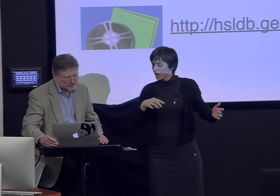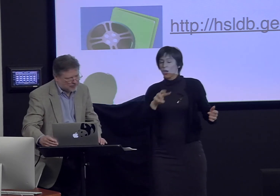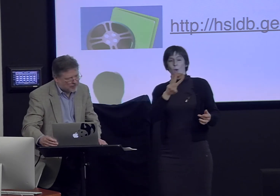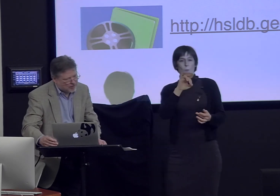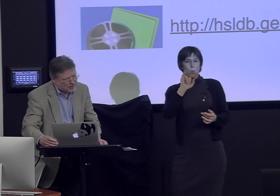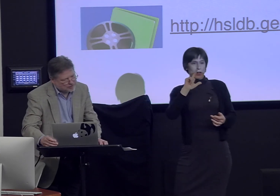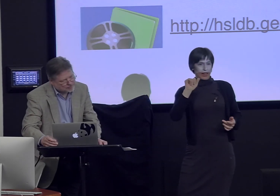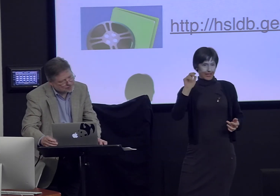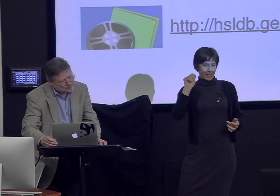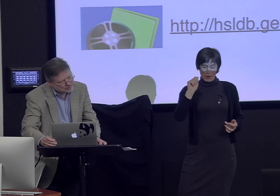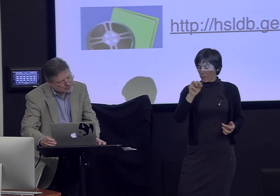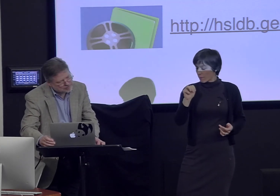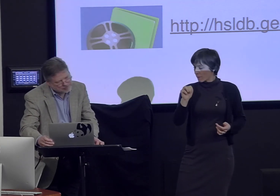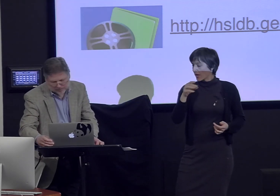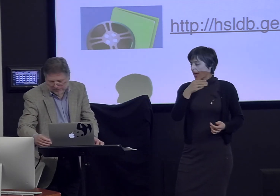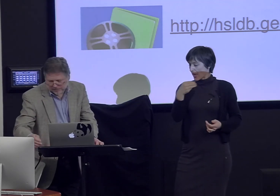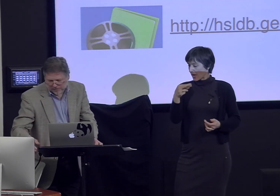sorry if you don't mind me using your